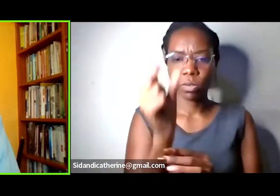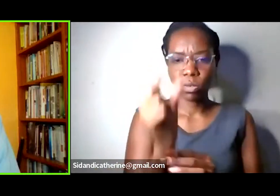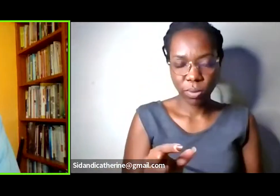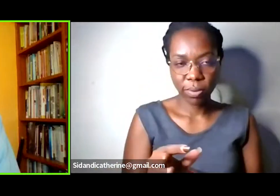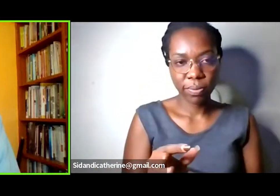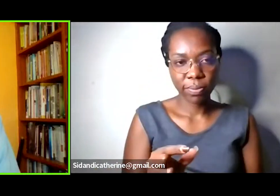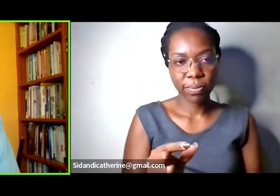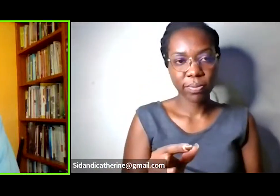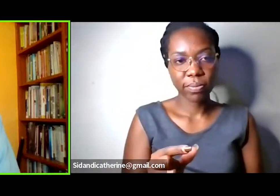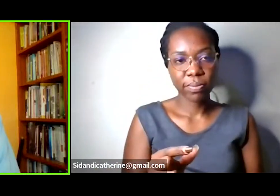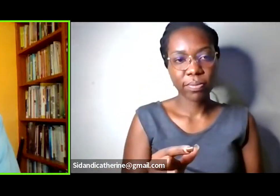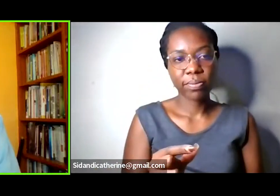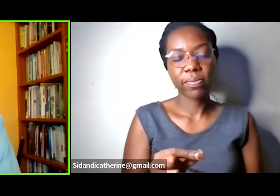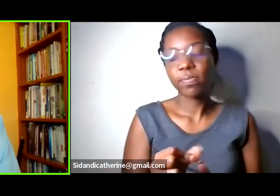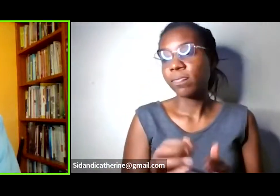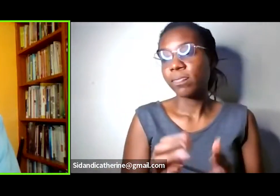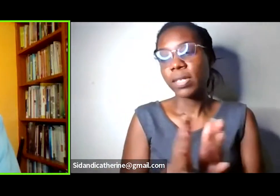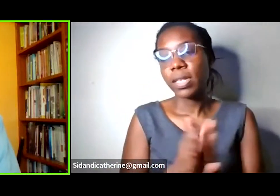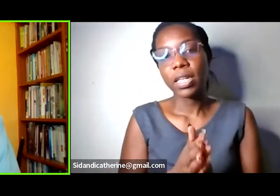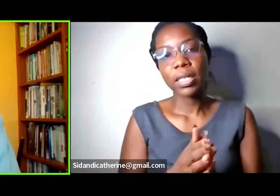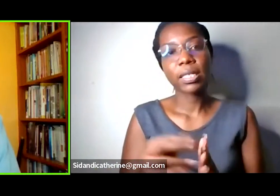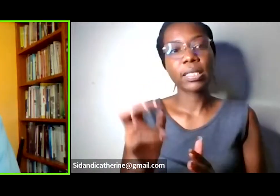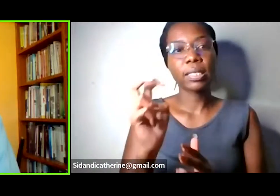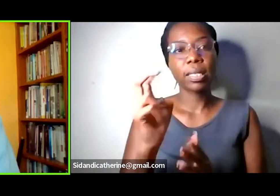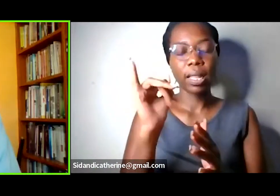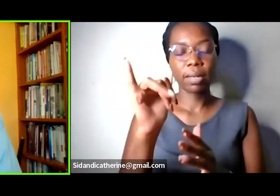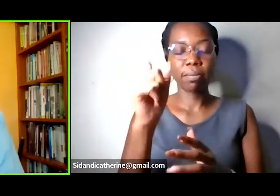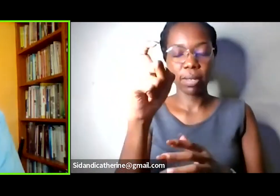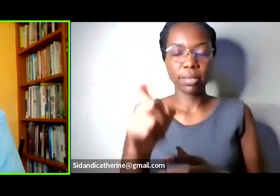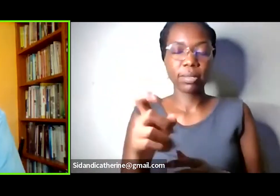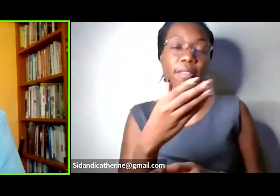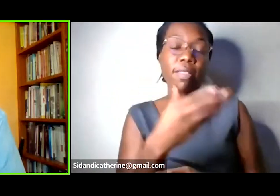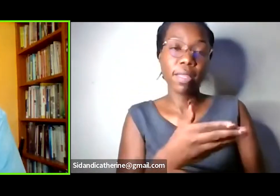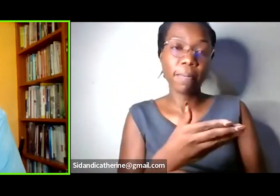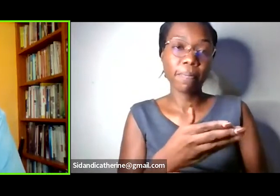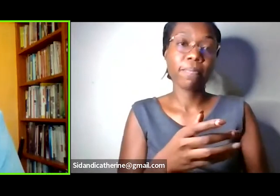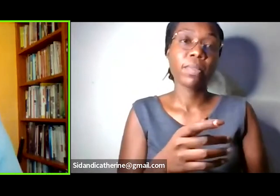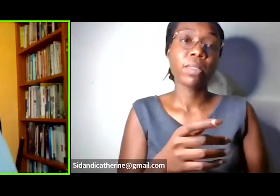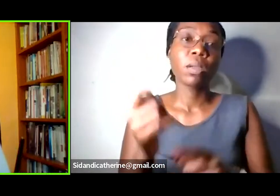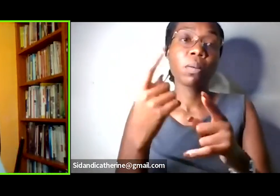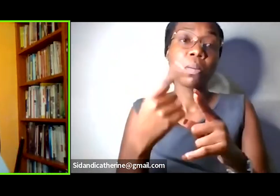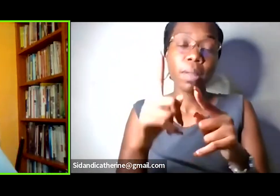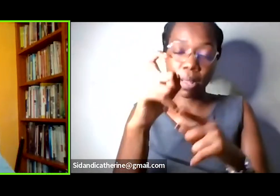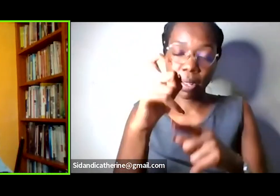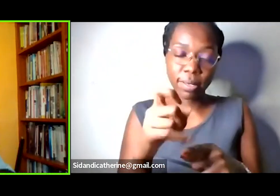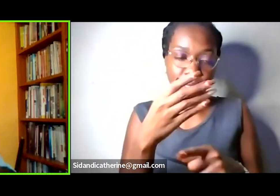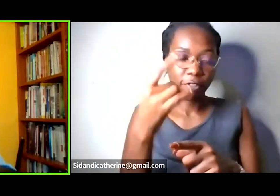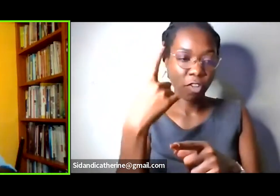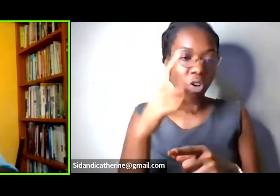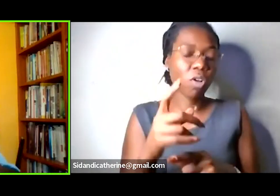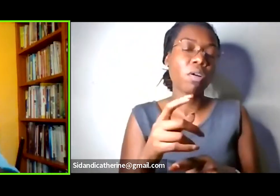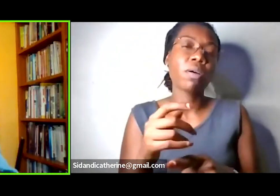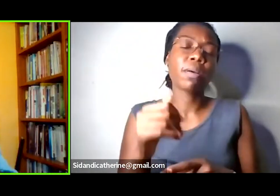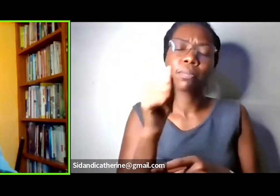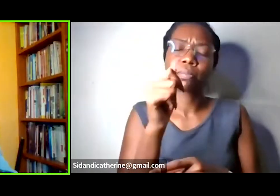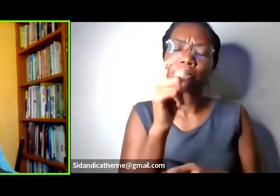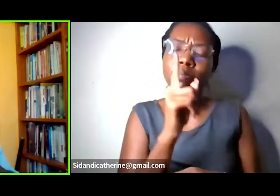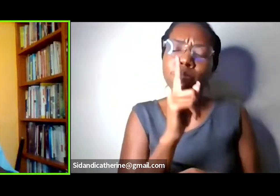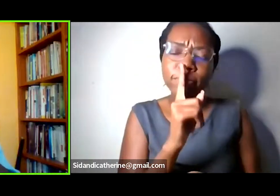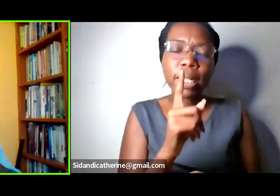towards you dealing directly with the customer. But when it comes to a B2B scenario, slightly